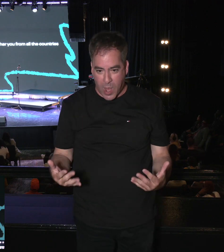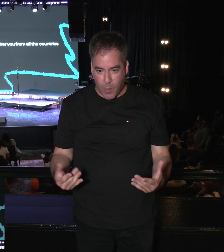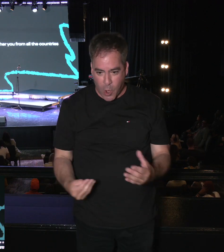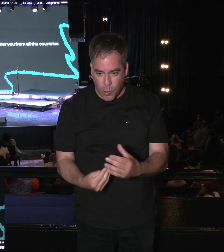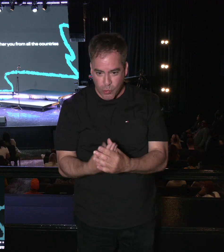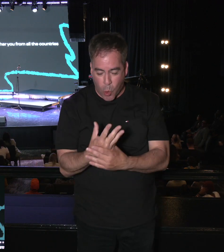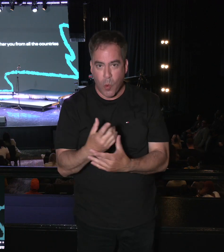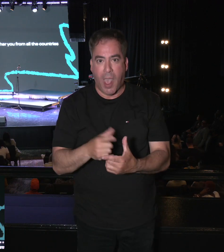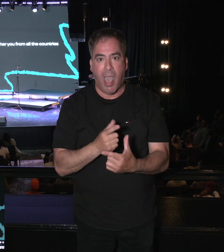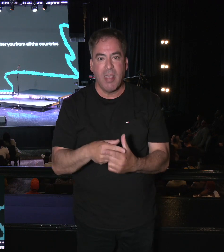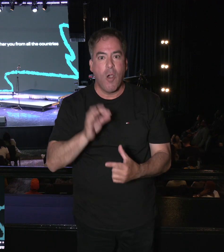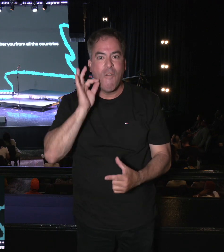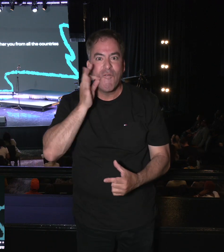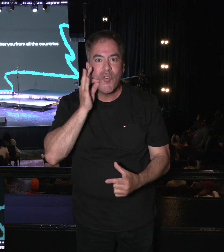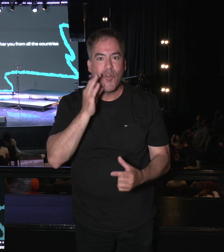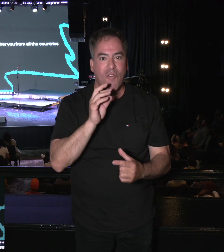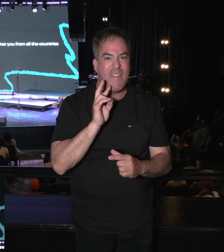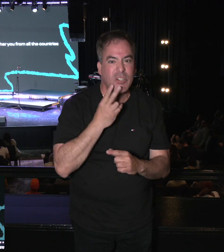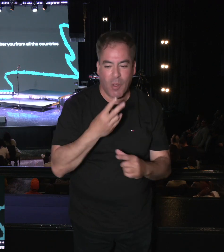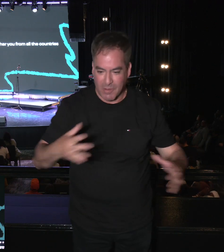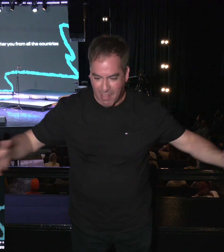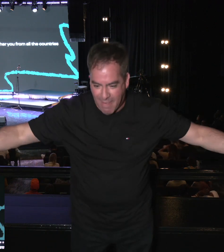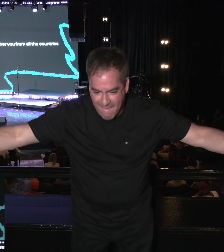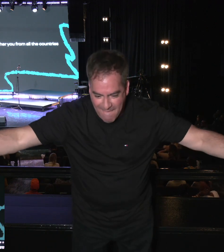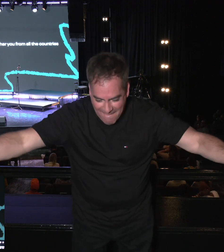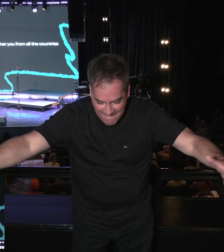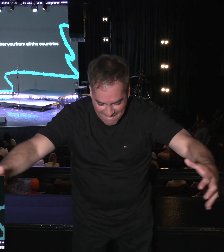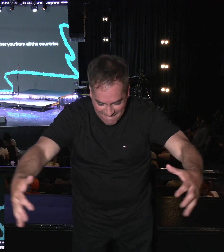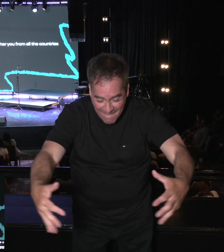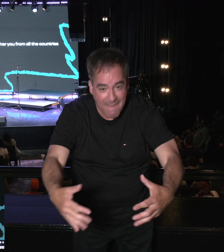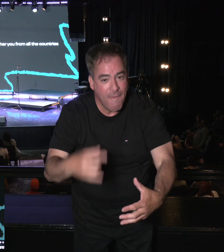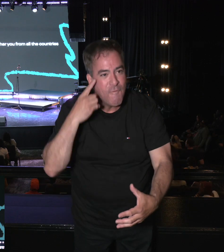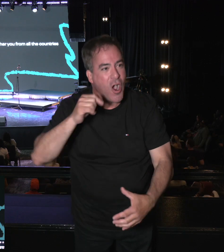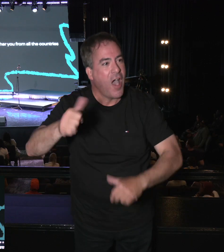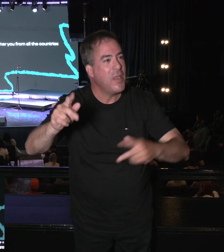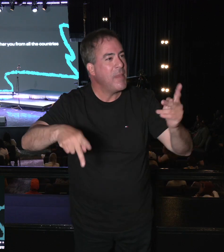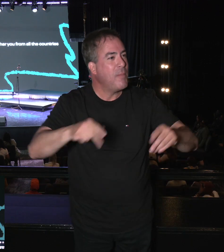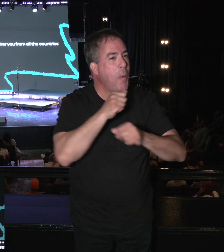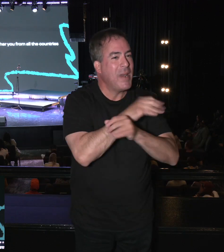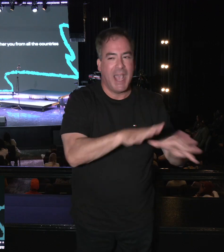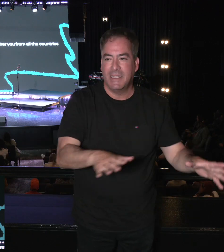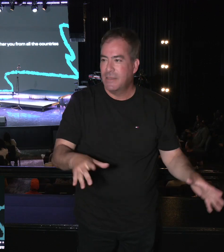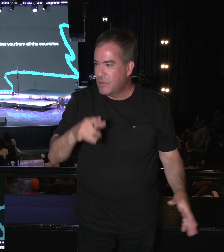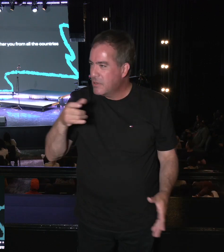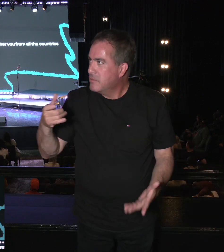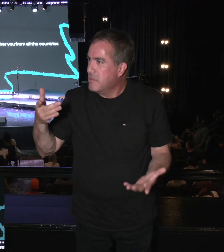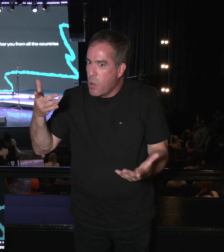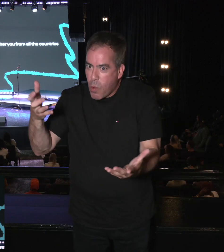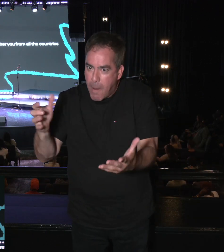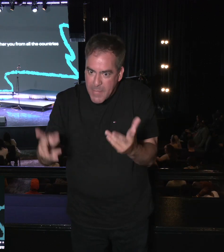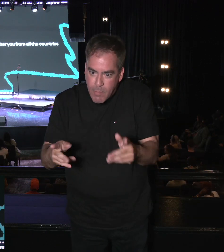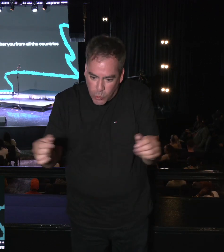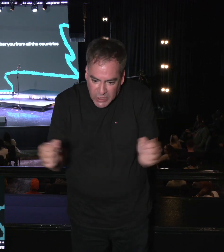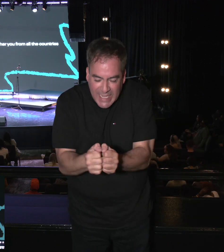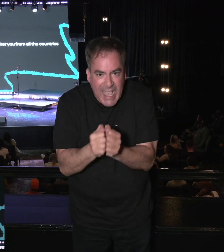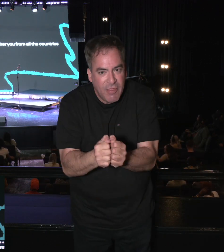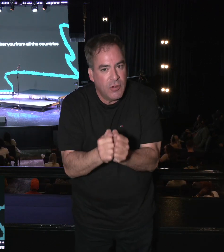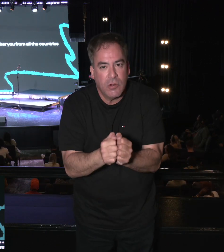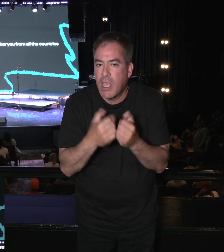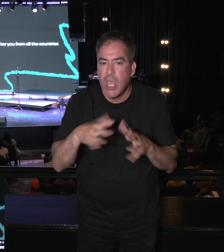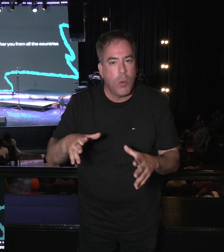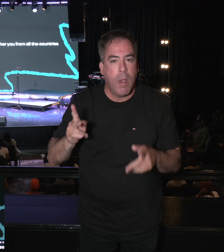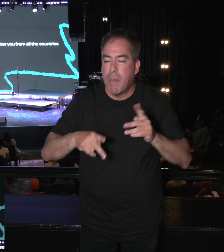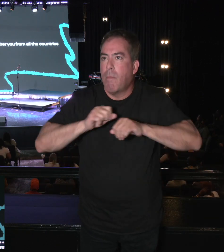farmer then gathers them together, and it's to bless other people. He wants his people together. He doesn't want his